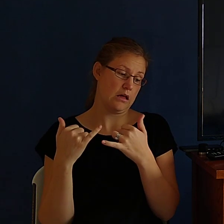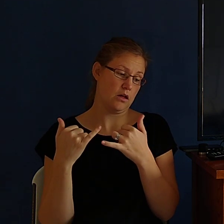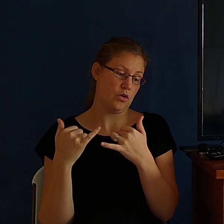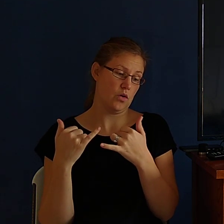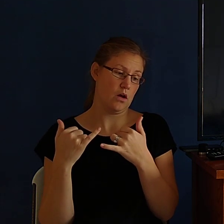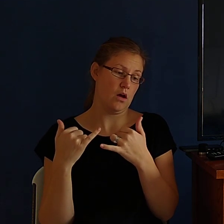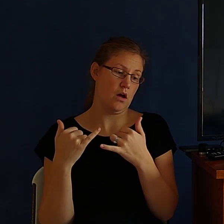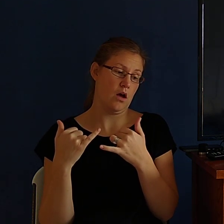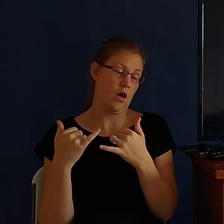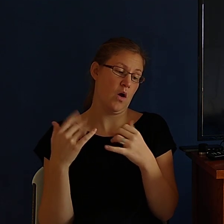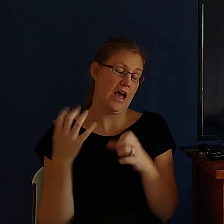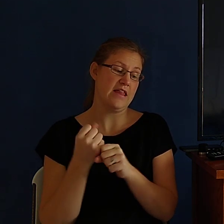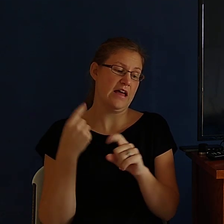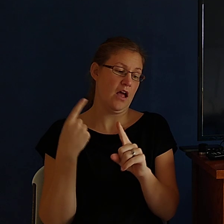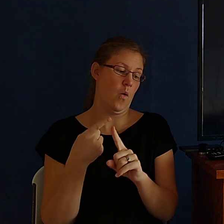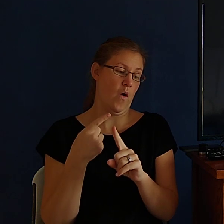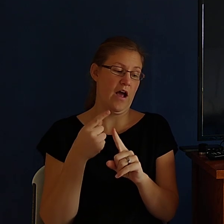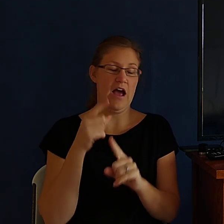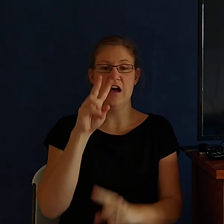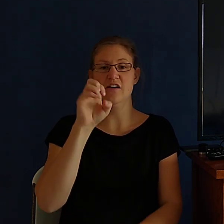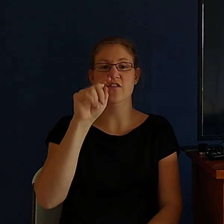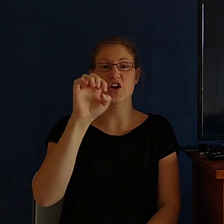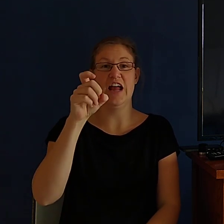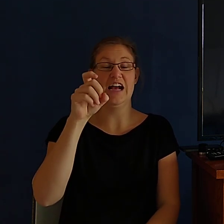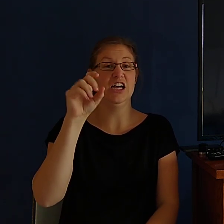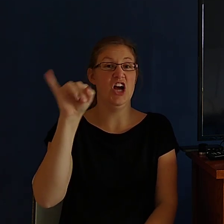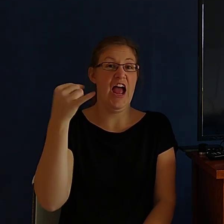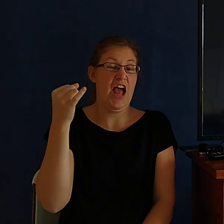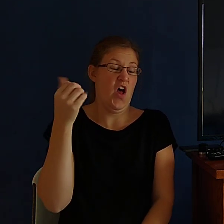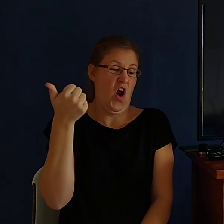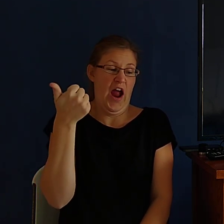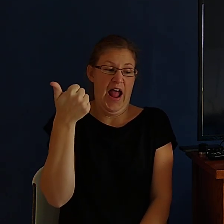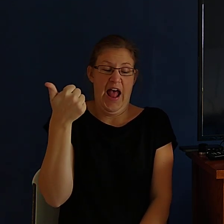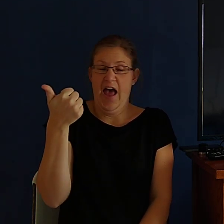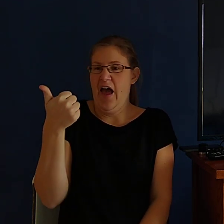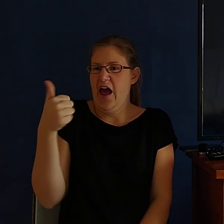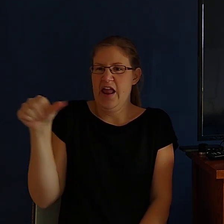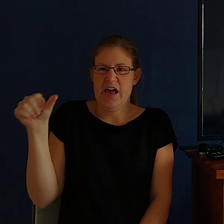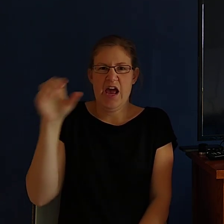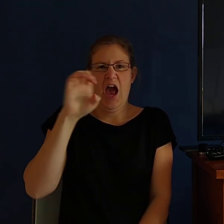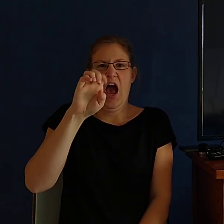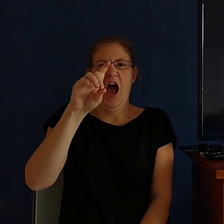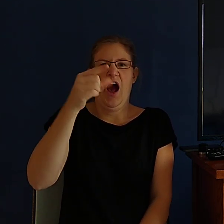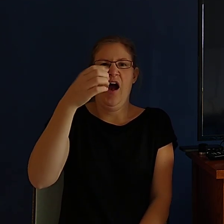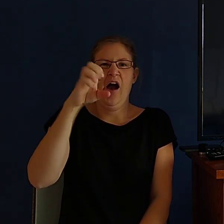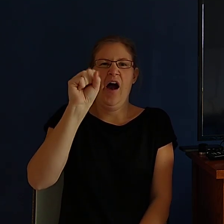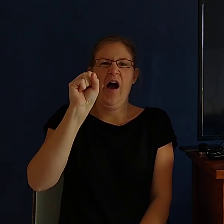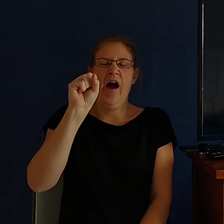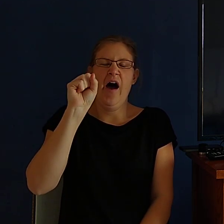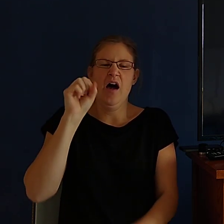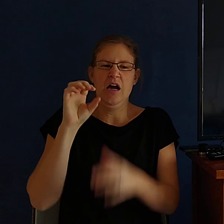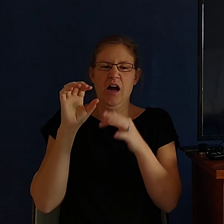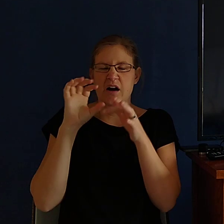reached this point at vertex J. Is there any edges that are incident to